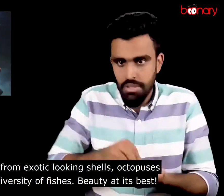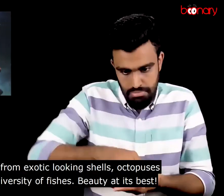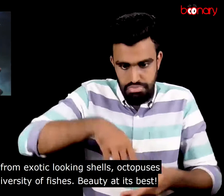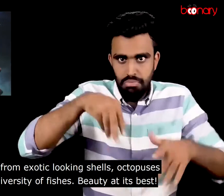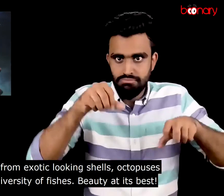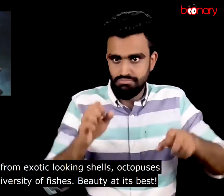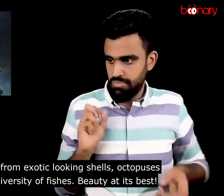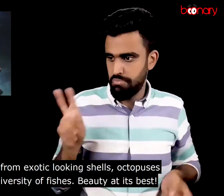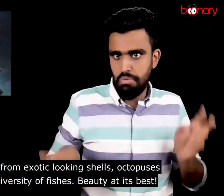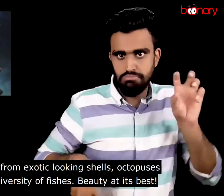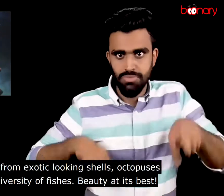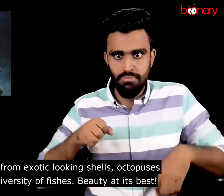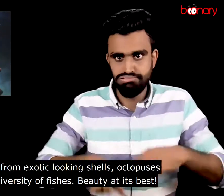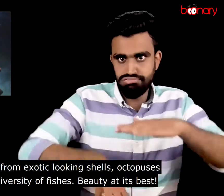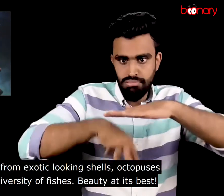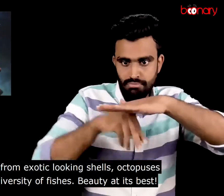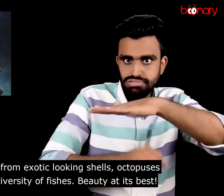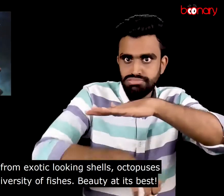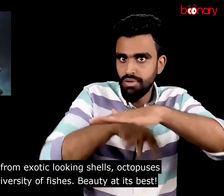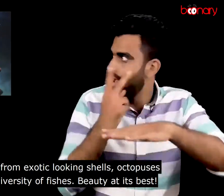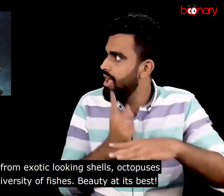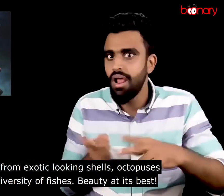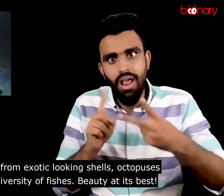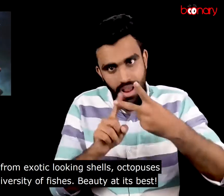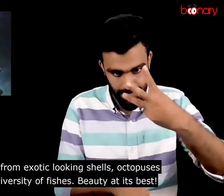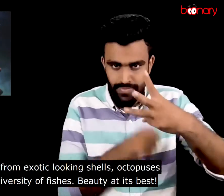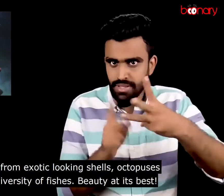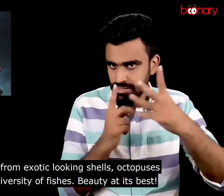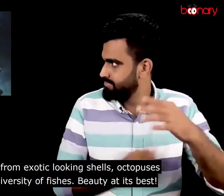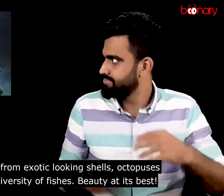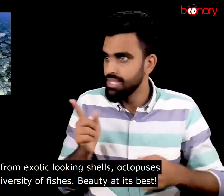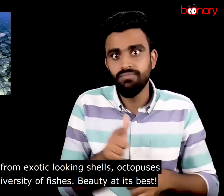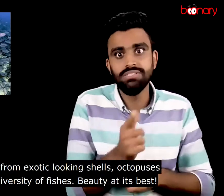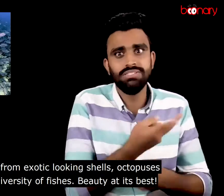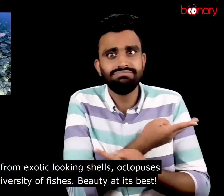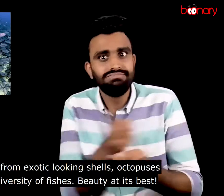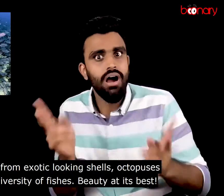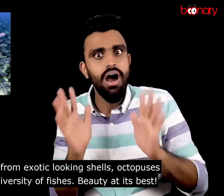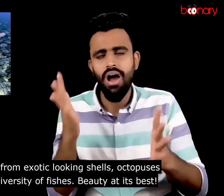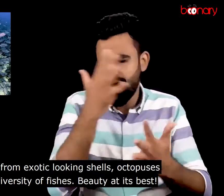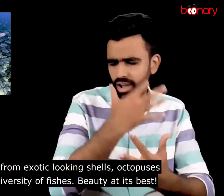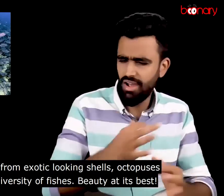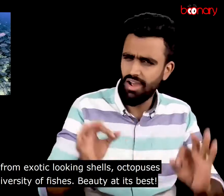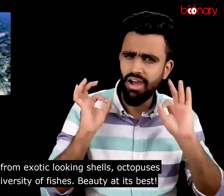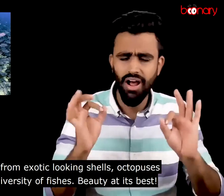octopuses and a diversity of fishes. Beauty at its best!